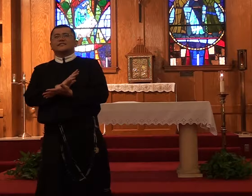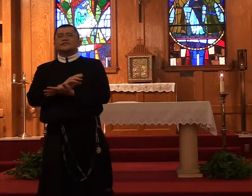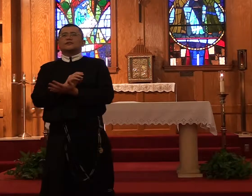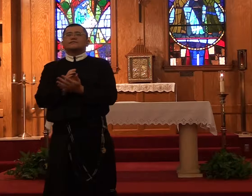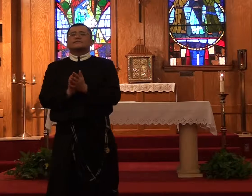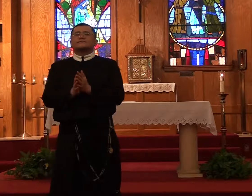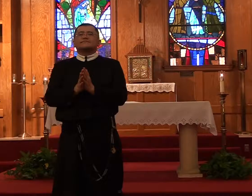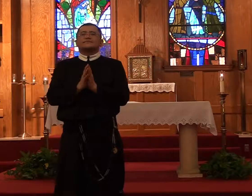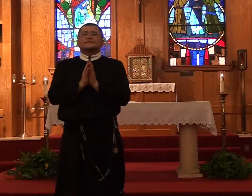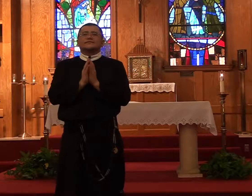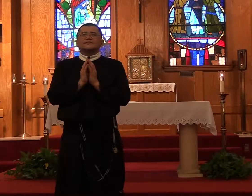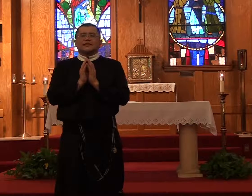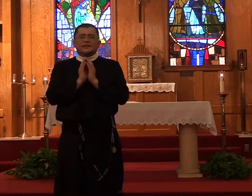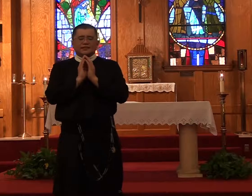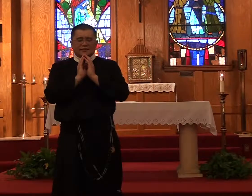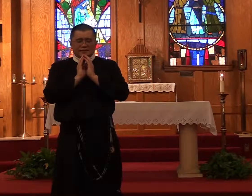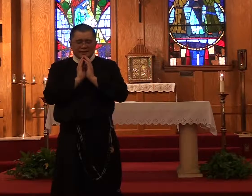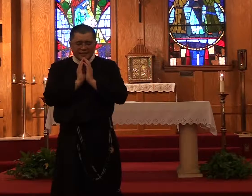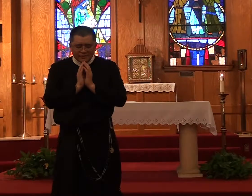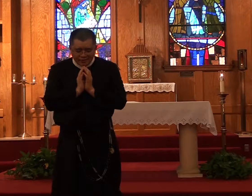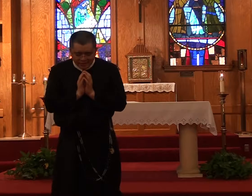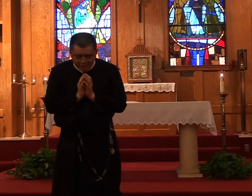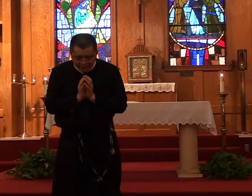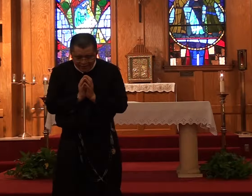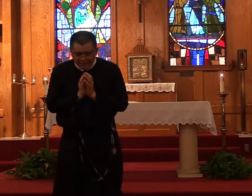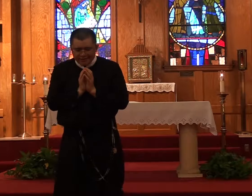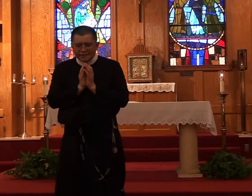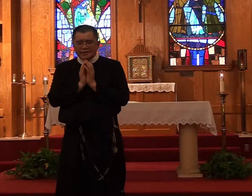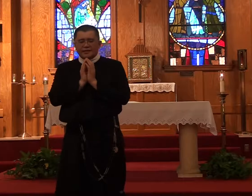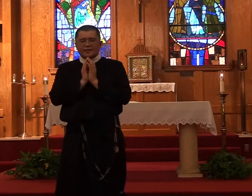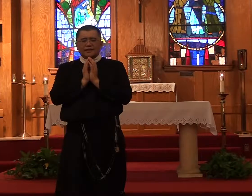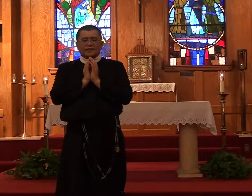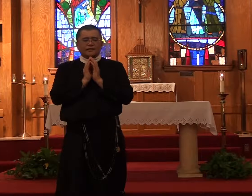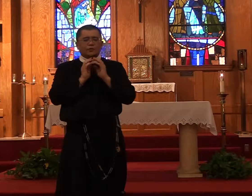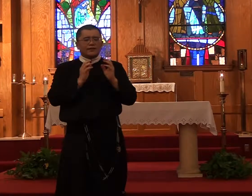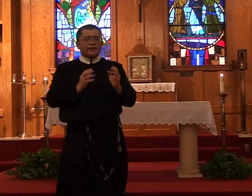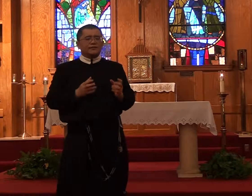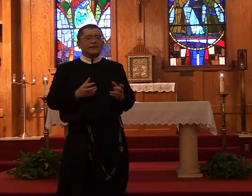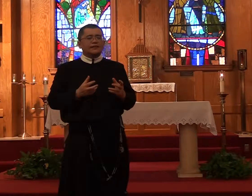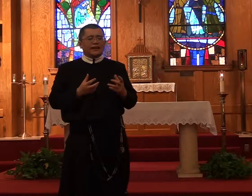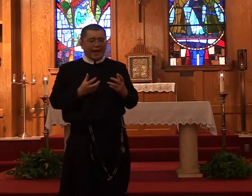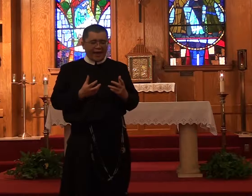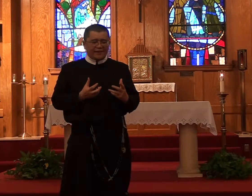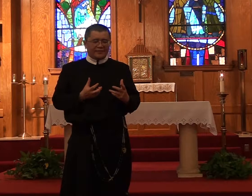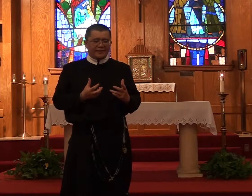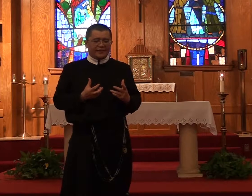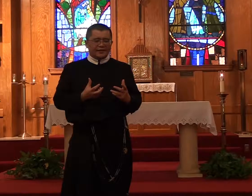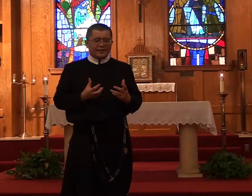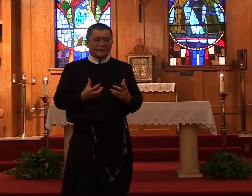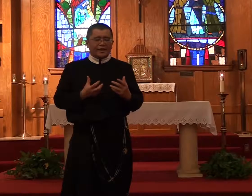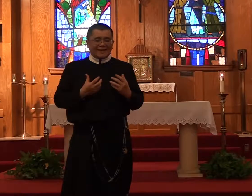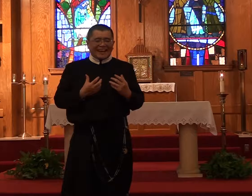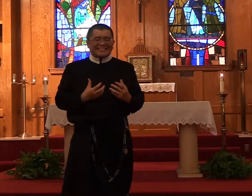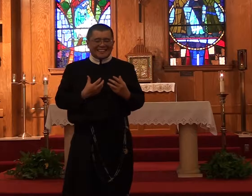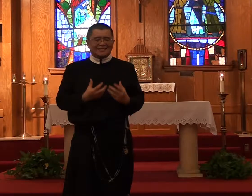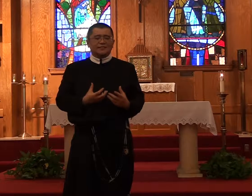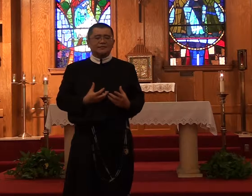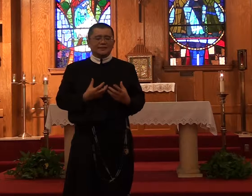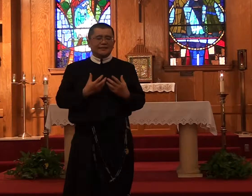So it is in the name of Jesus Christ. The one thing we have access to is the name